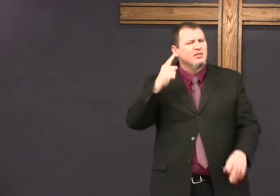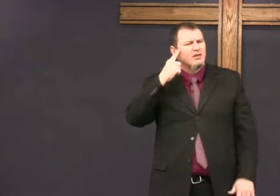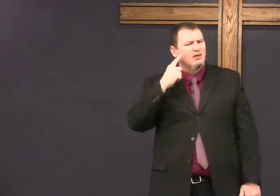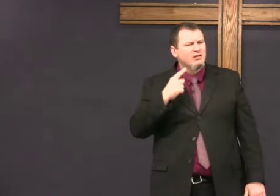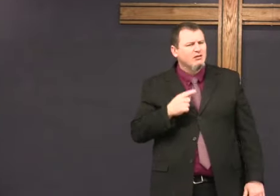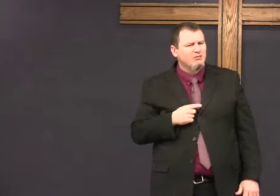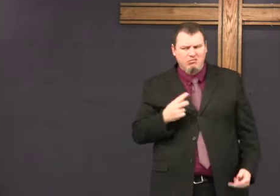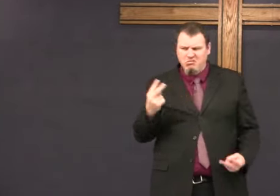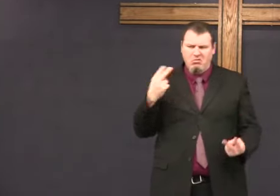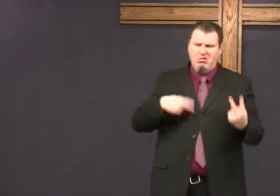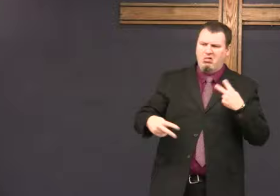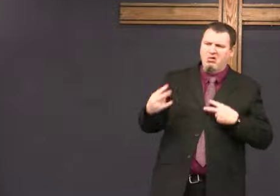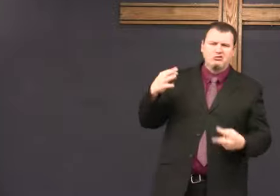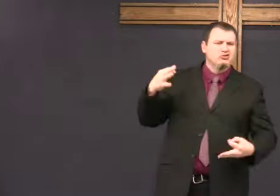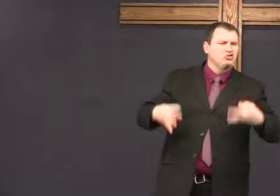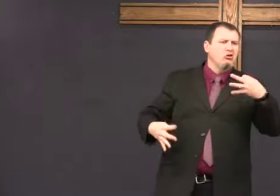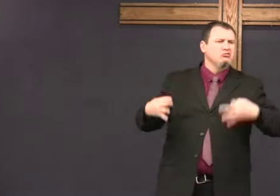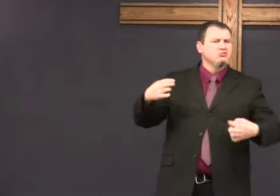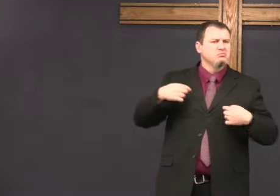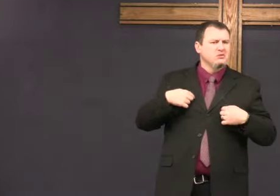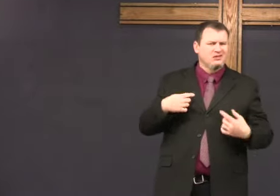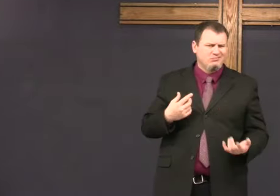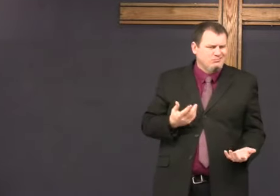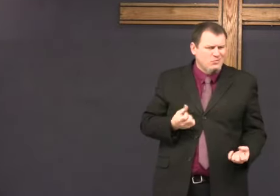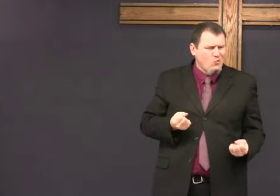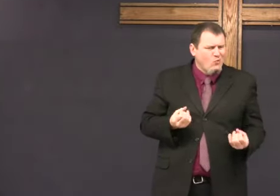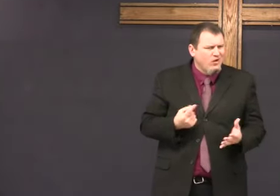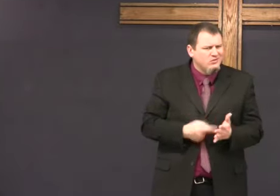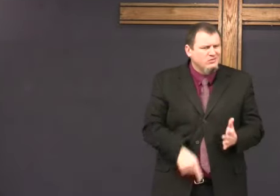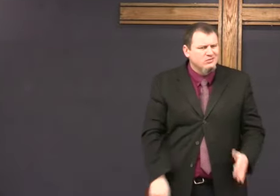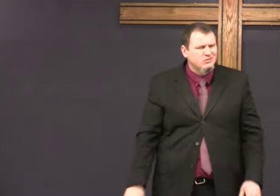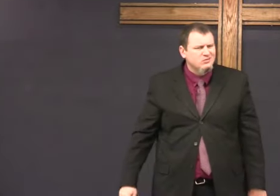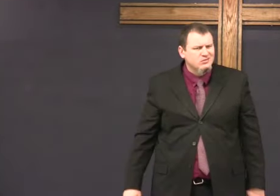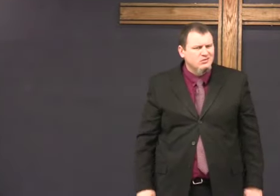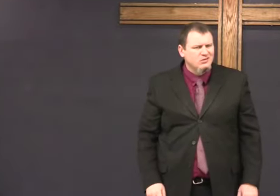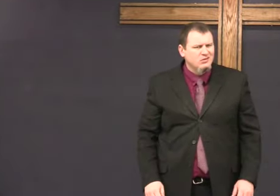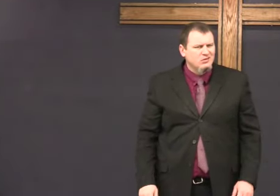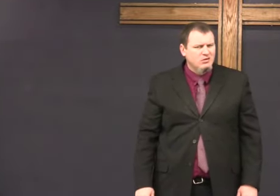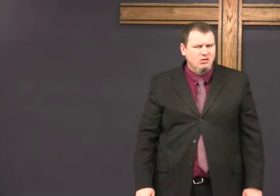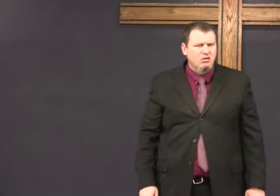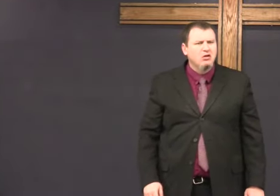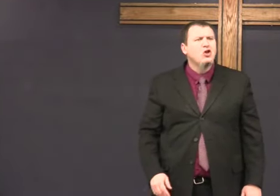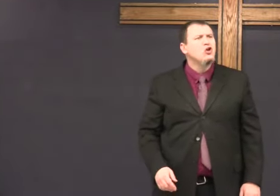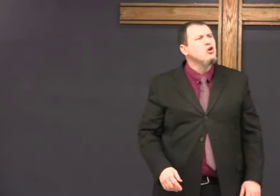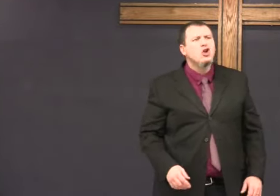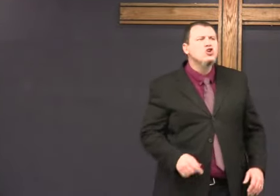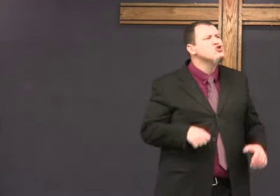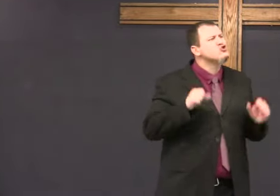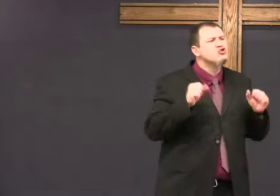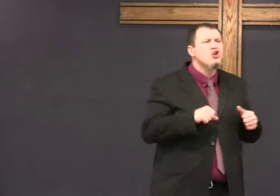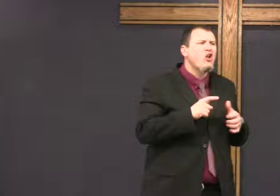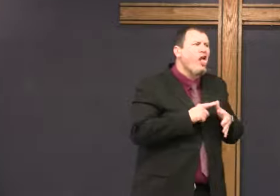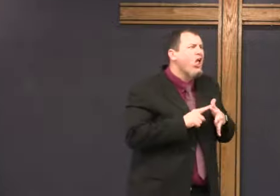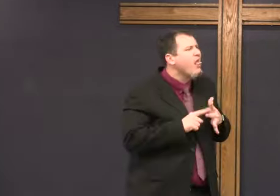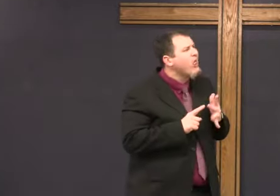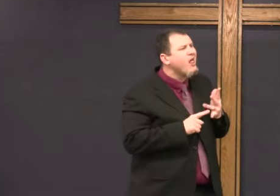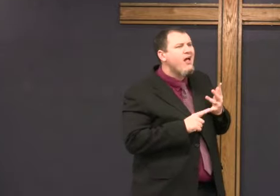about what other people think, or how other people perceive us or judge us? Oh,